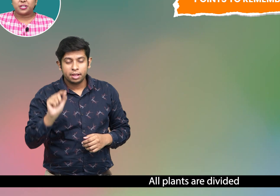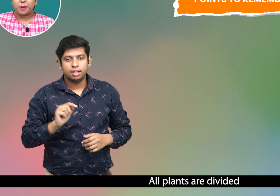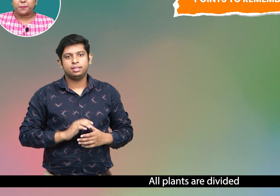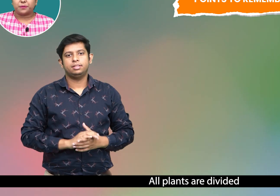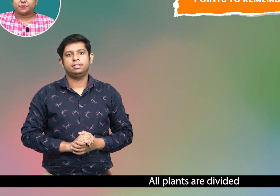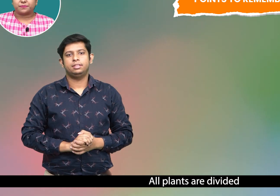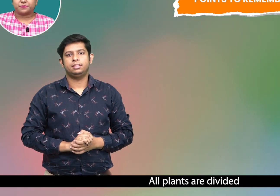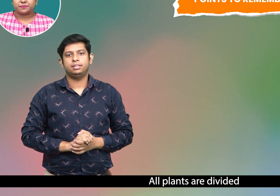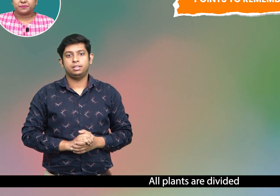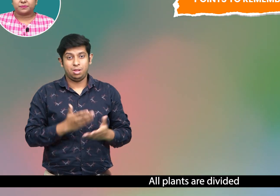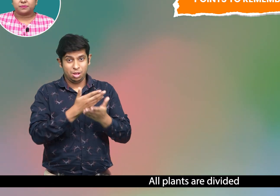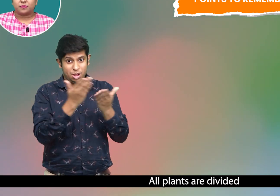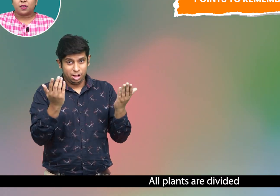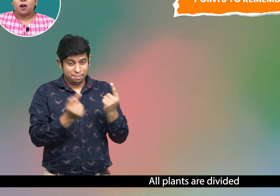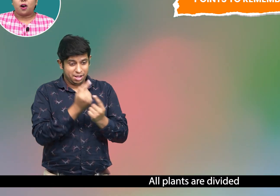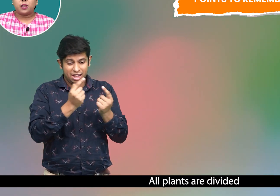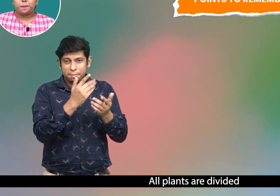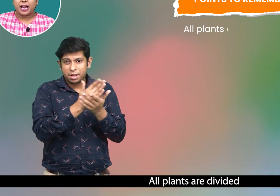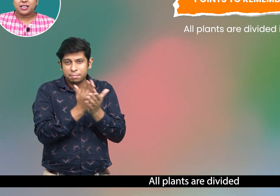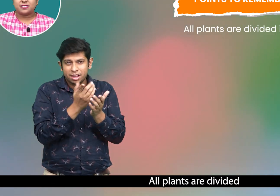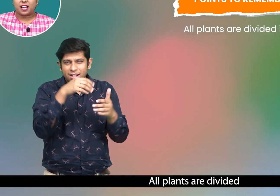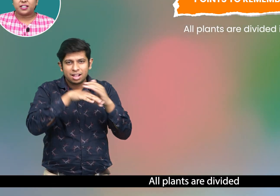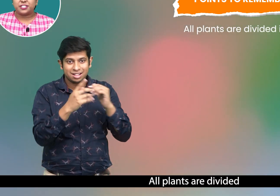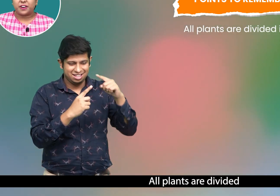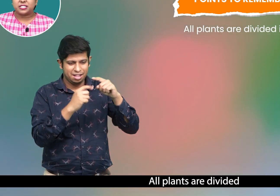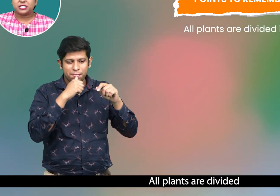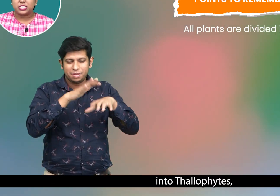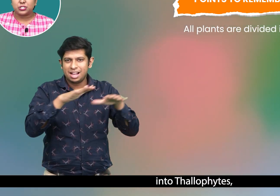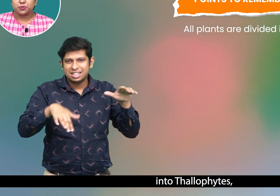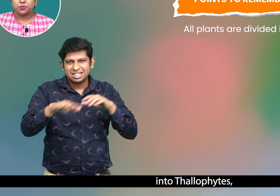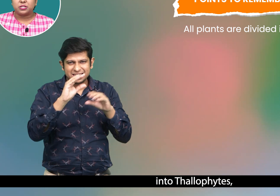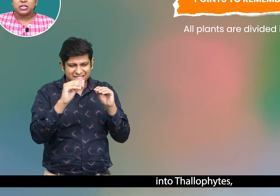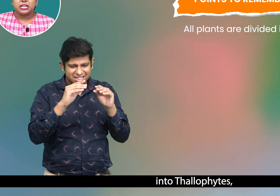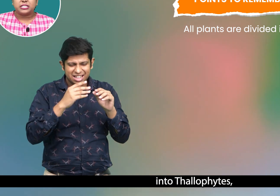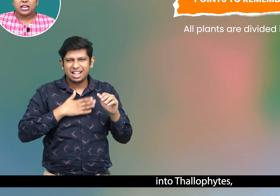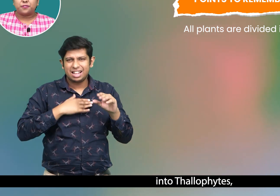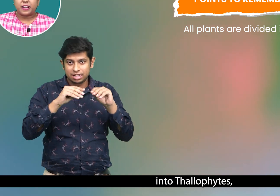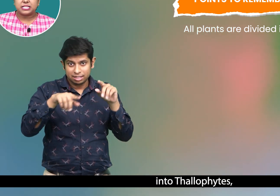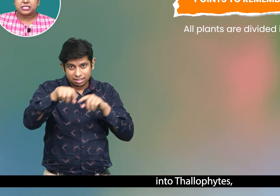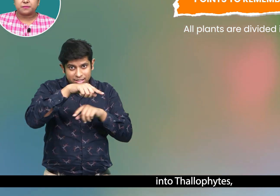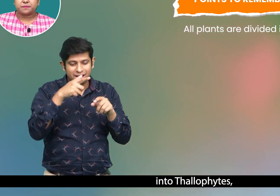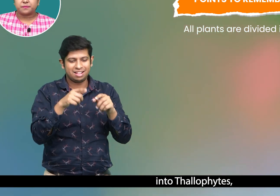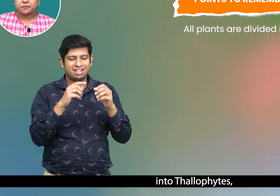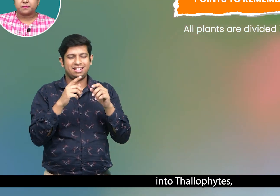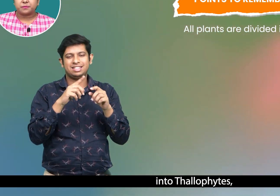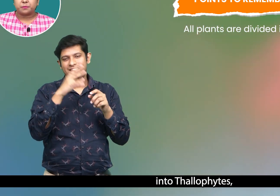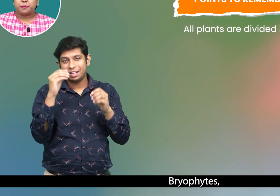points to remember. All plants are divided into pterophytes,